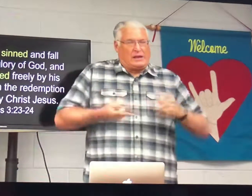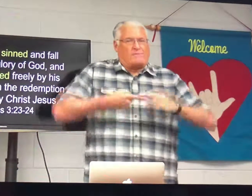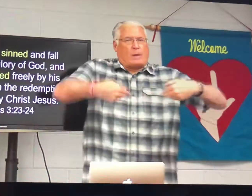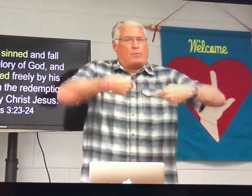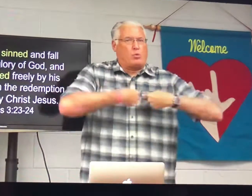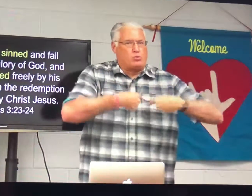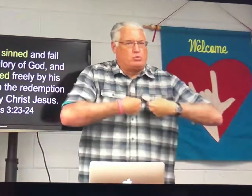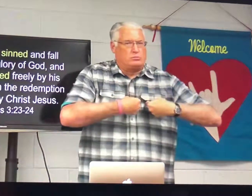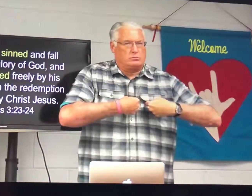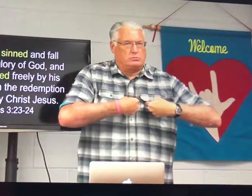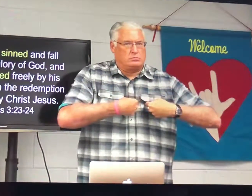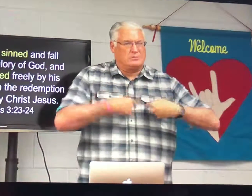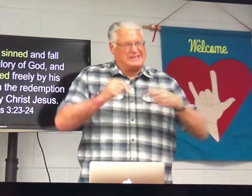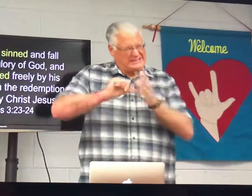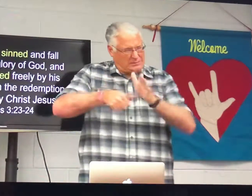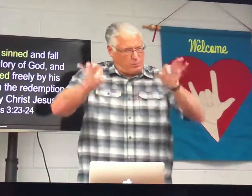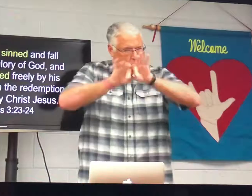Wendell up to 282.